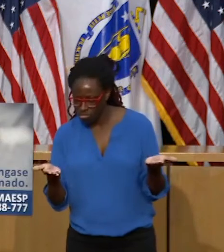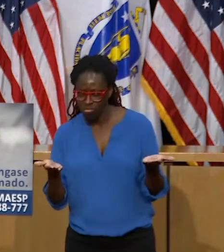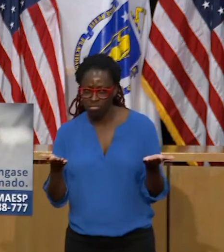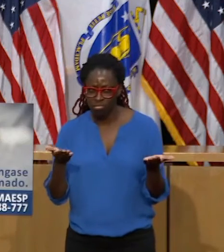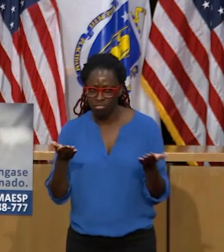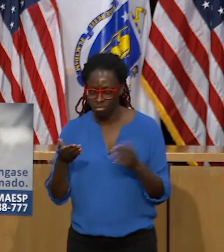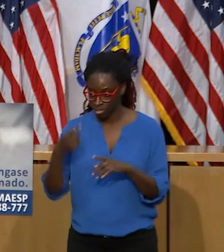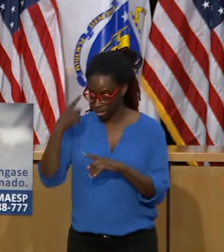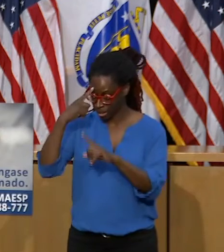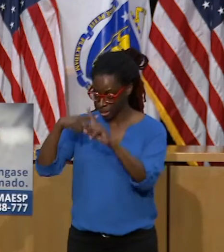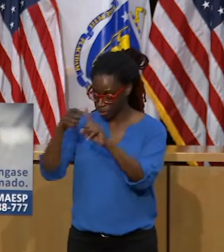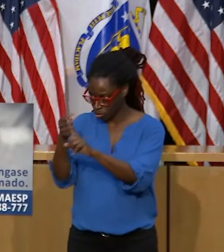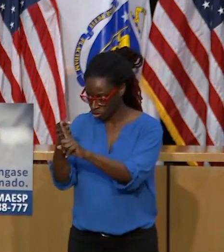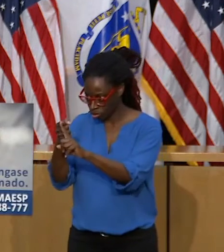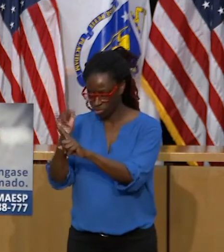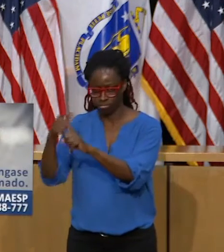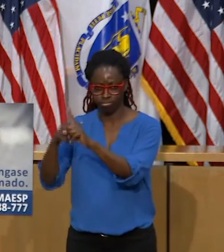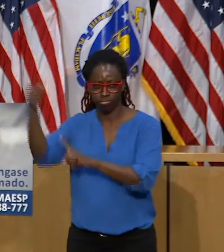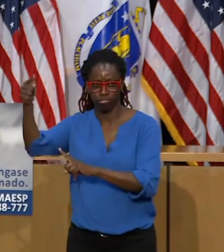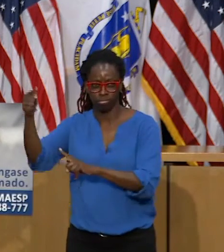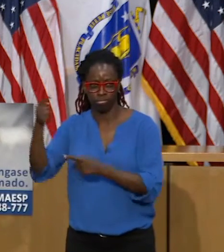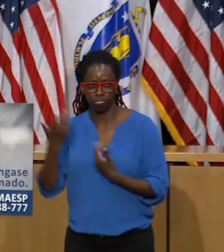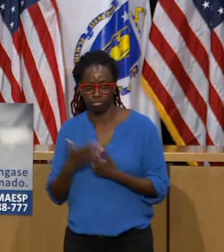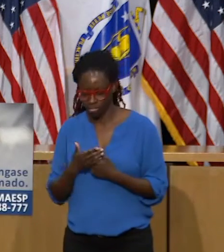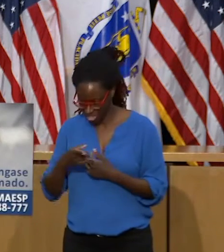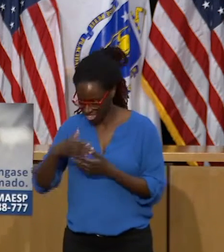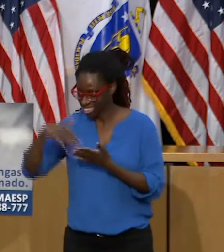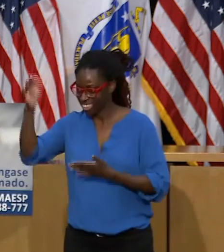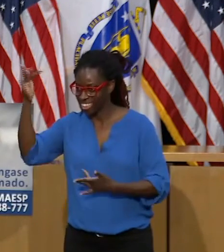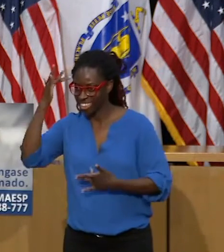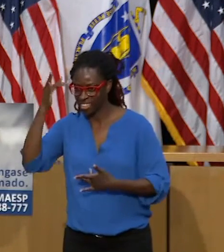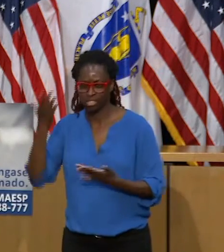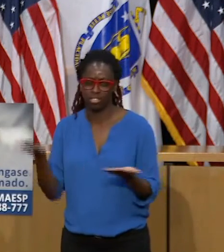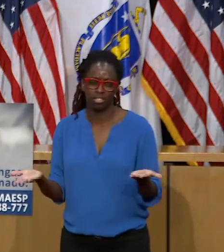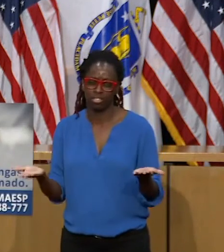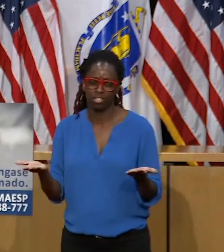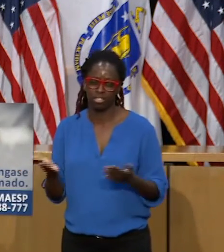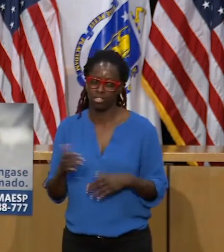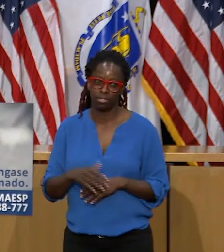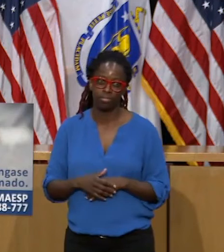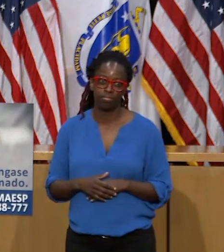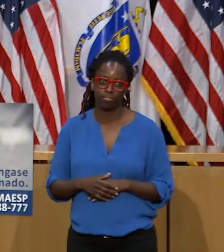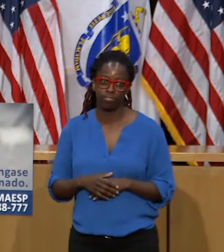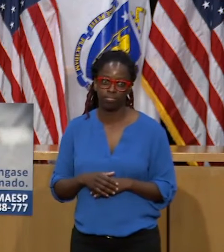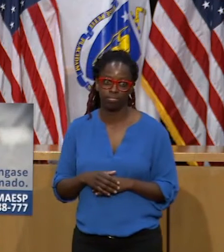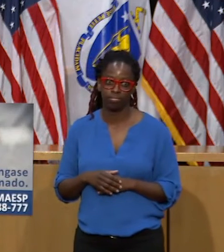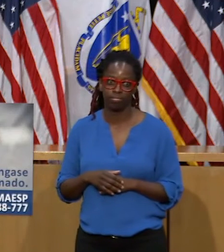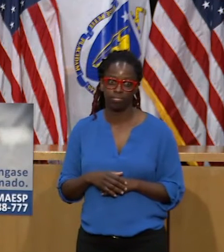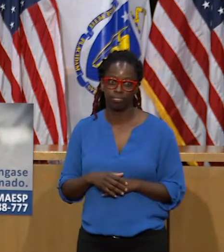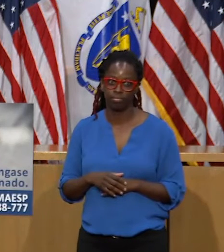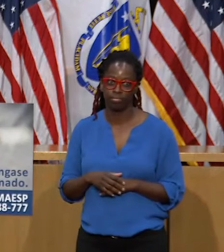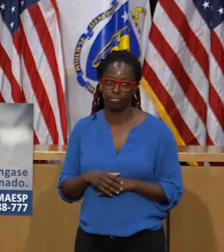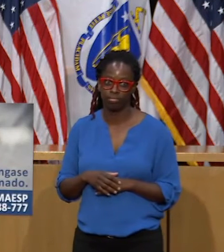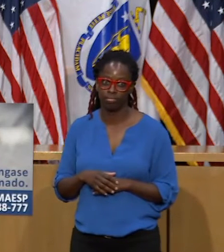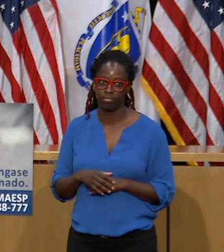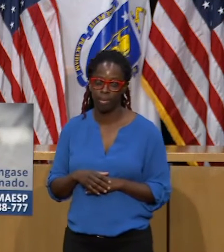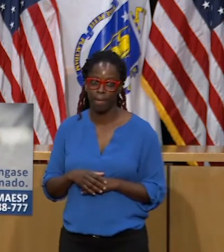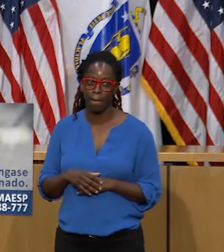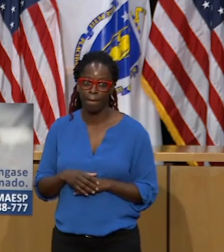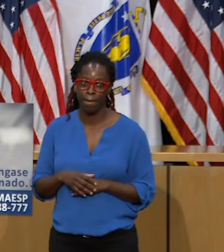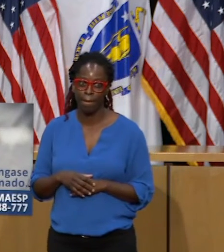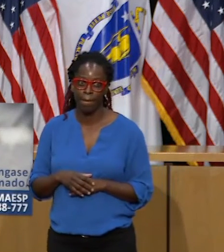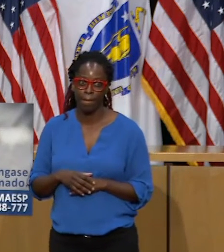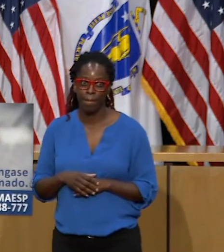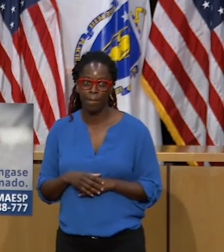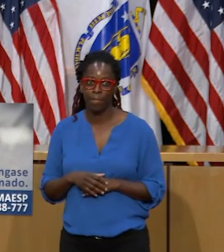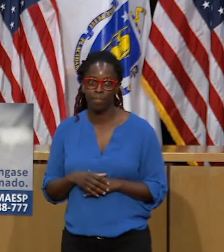in activities that will elevate their temperature. They won't actually be sick and they'll get sent home. And so the overwhelming message that we